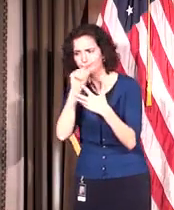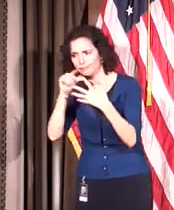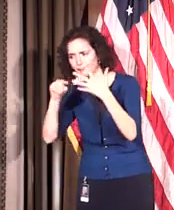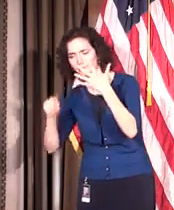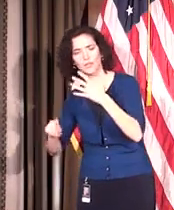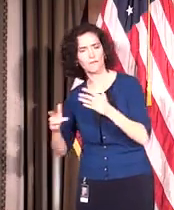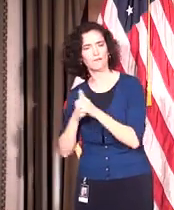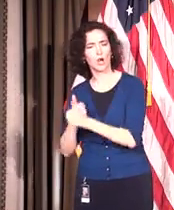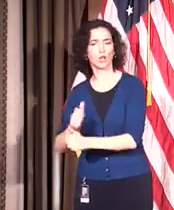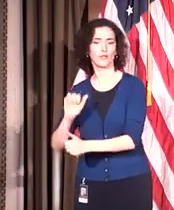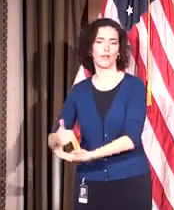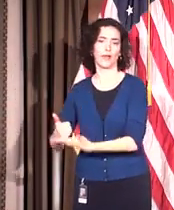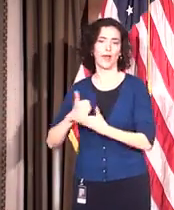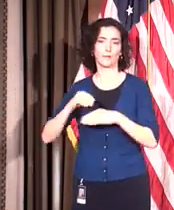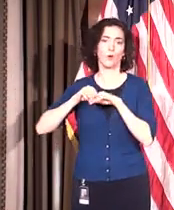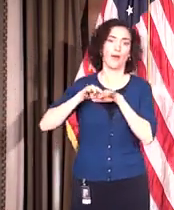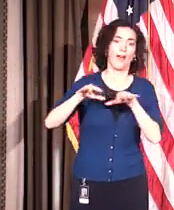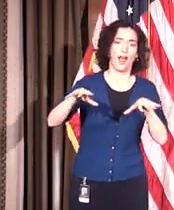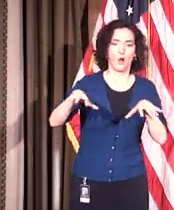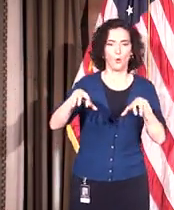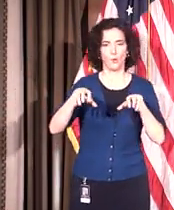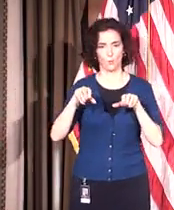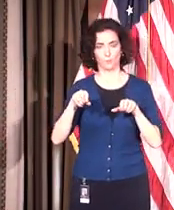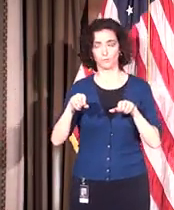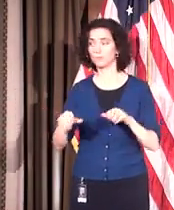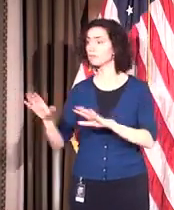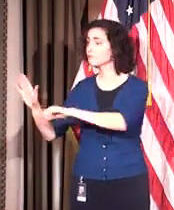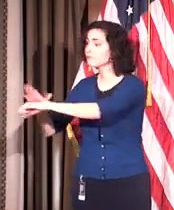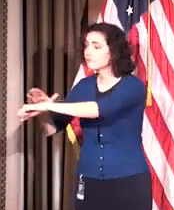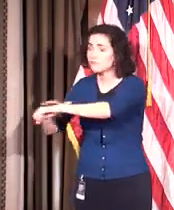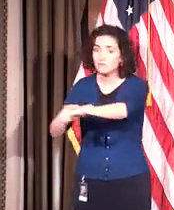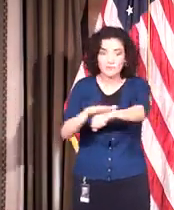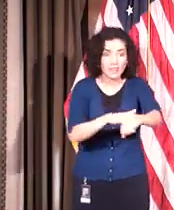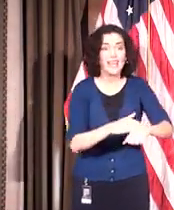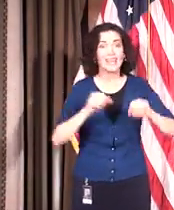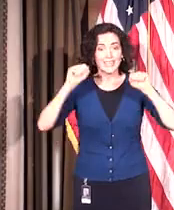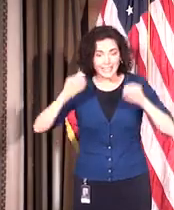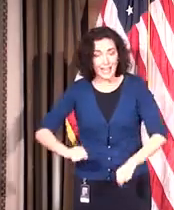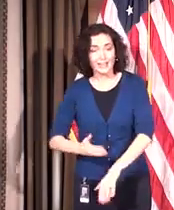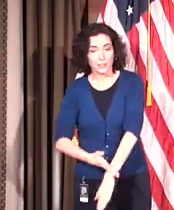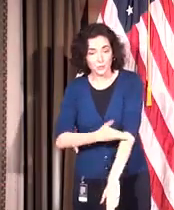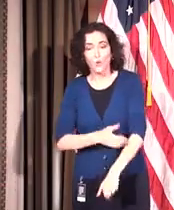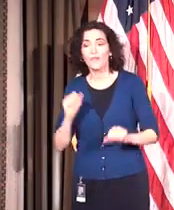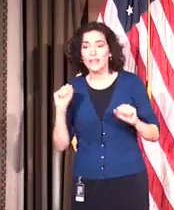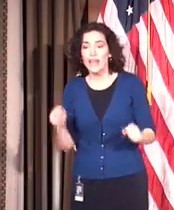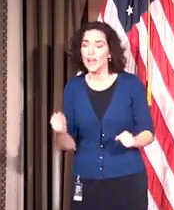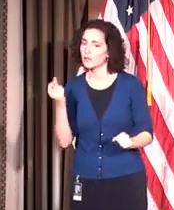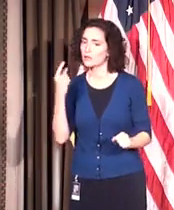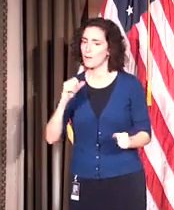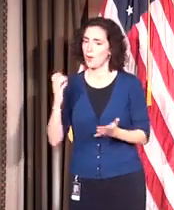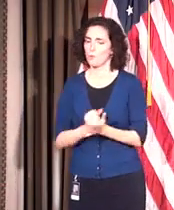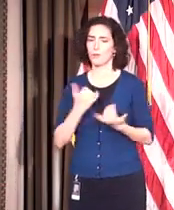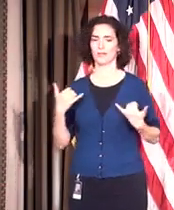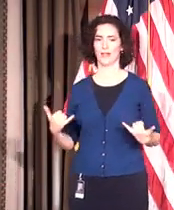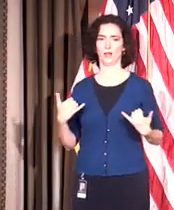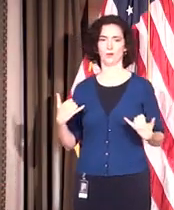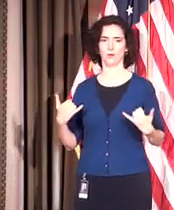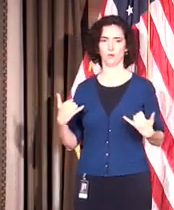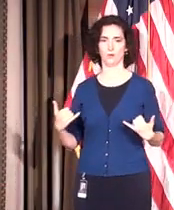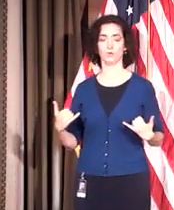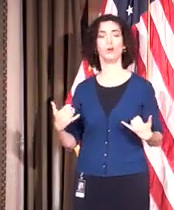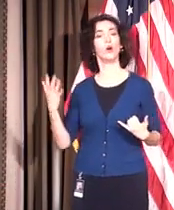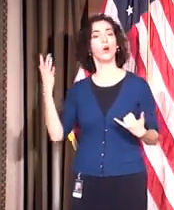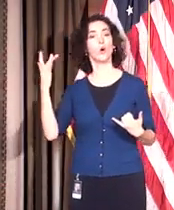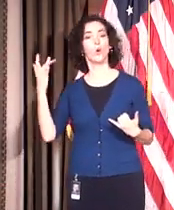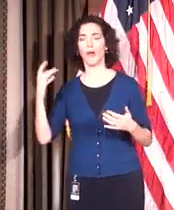And I do want to stress that we can turn this around. I know we can. We got to start now, though, because you're always further behind